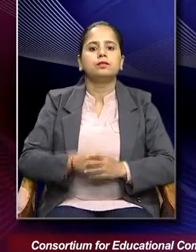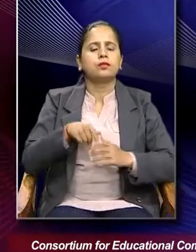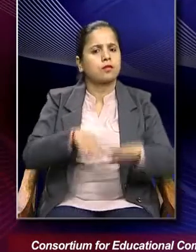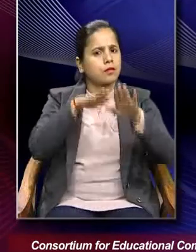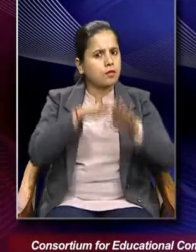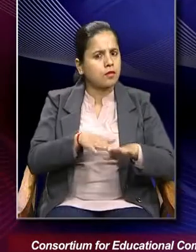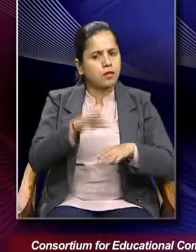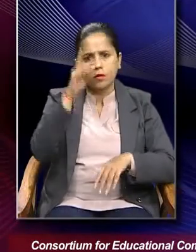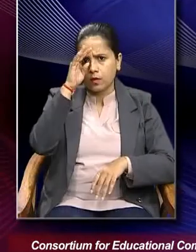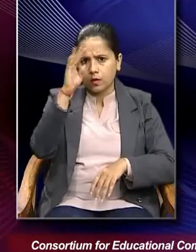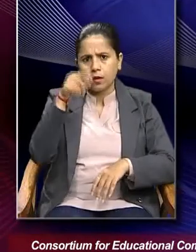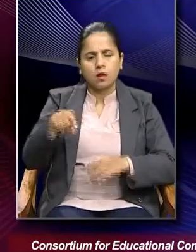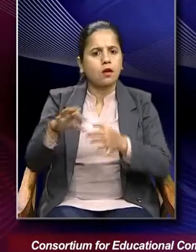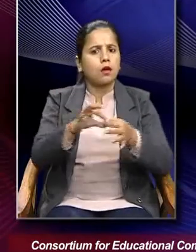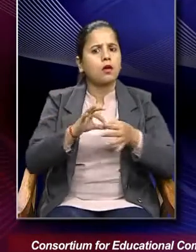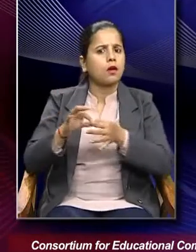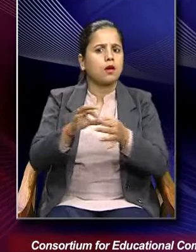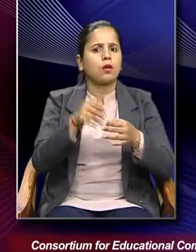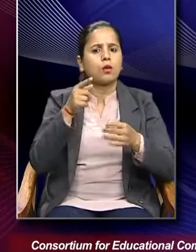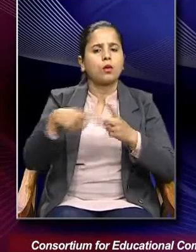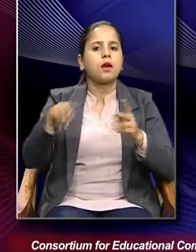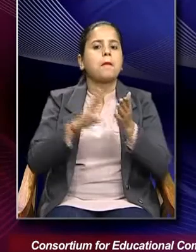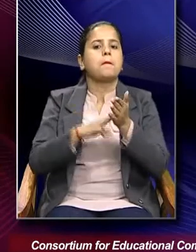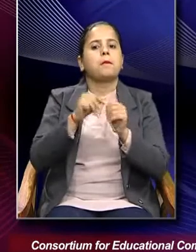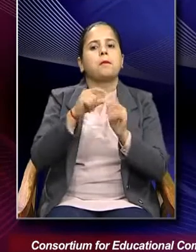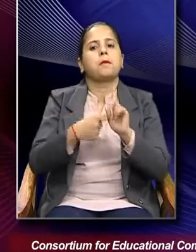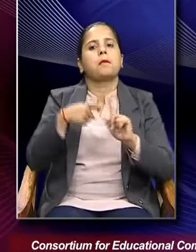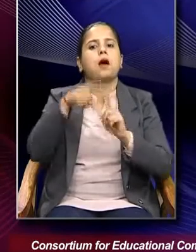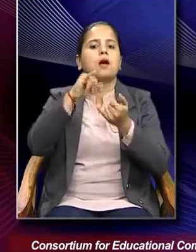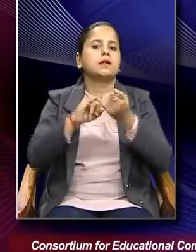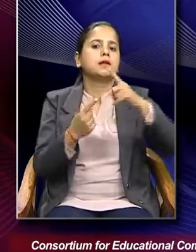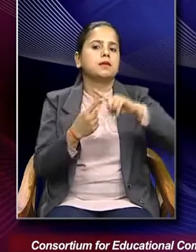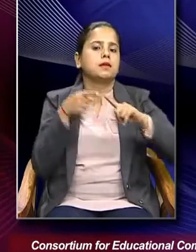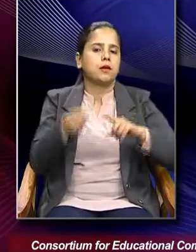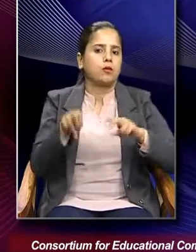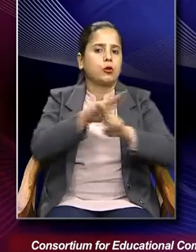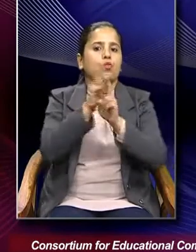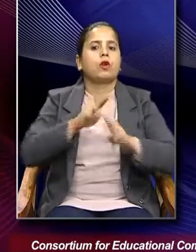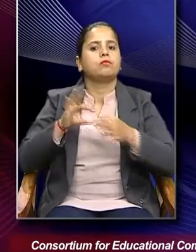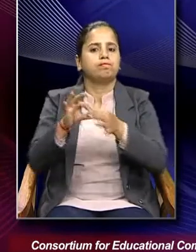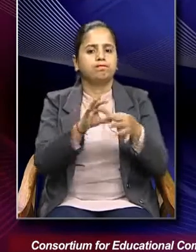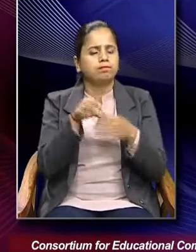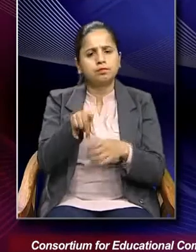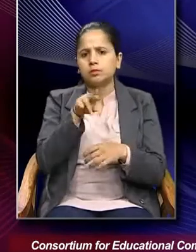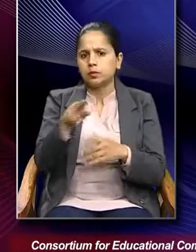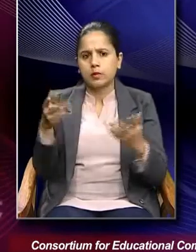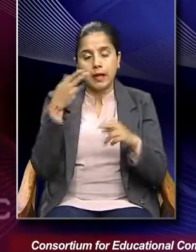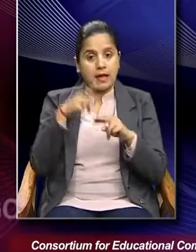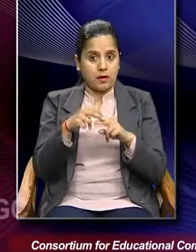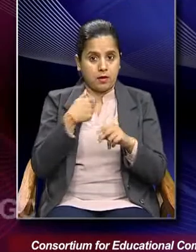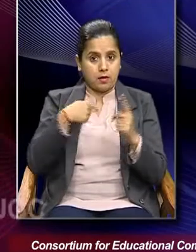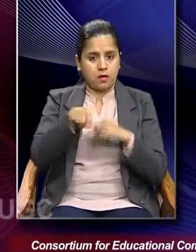Dependency theory is broadly linked to the Marxist theory of international relations. It means that if we go by